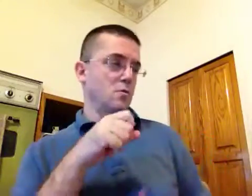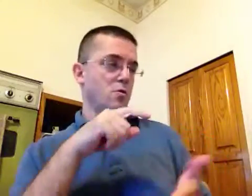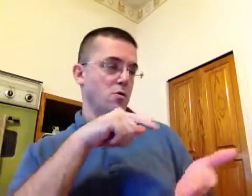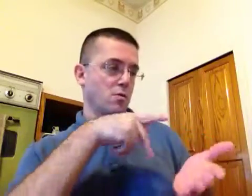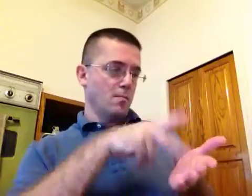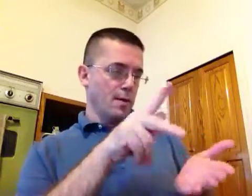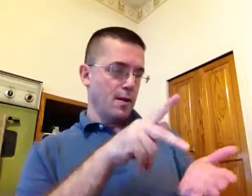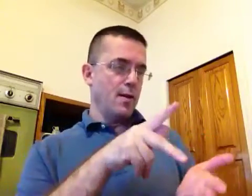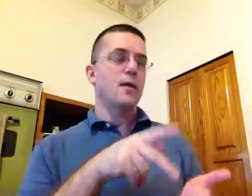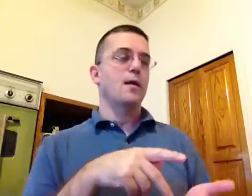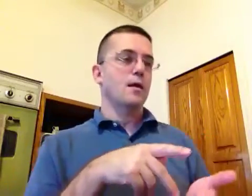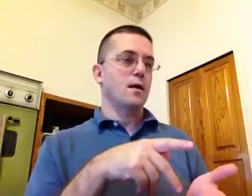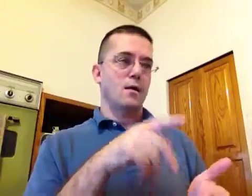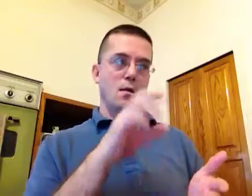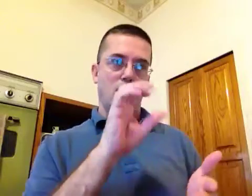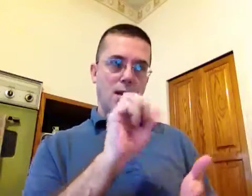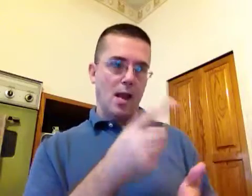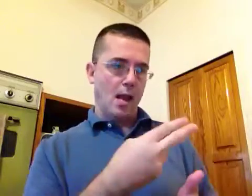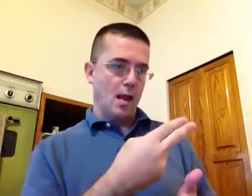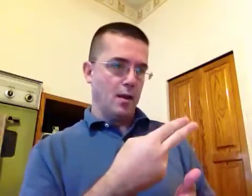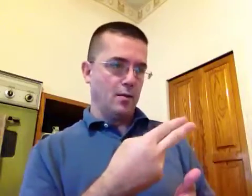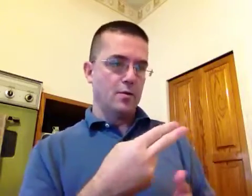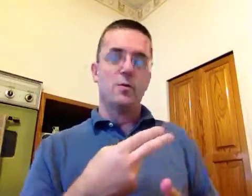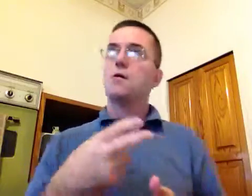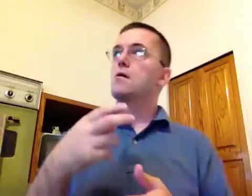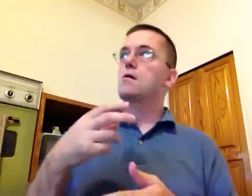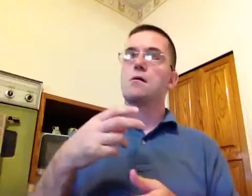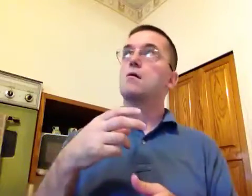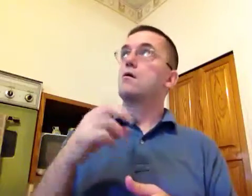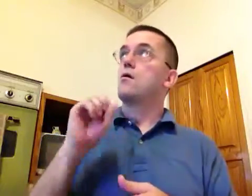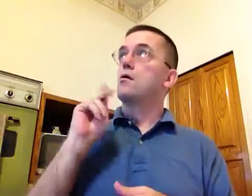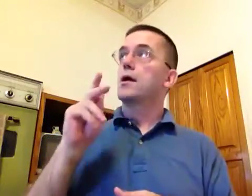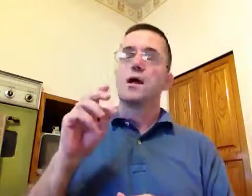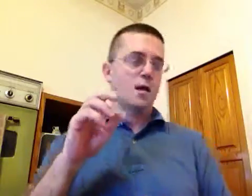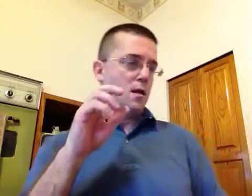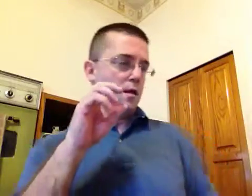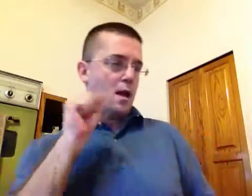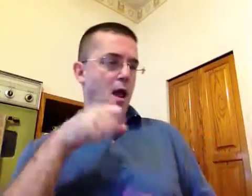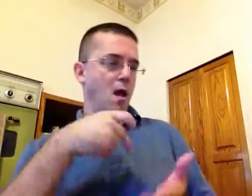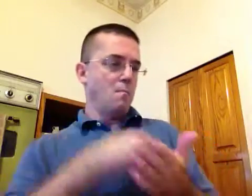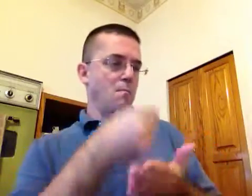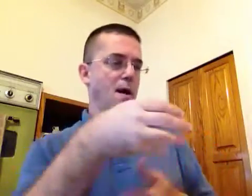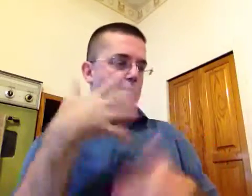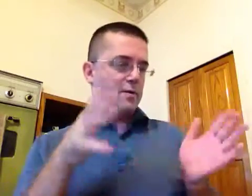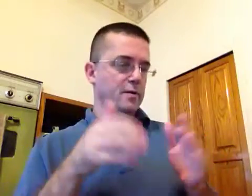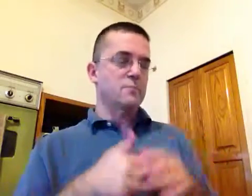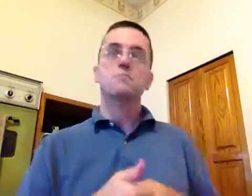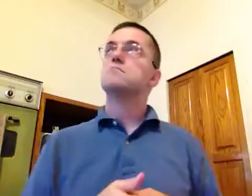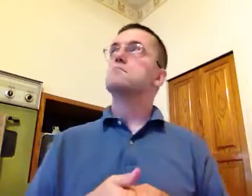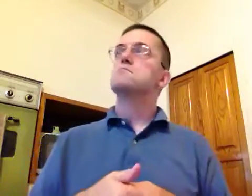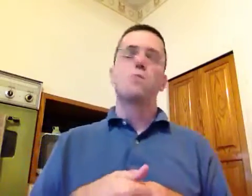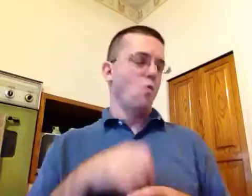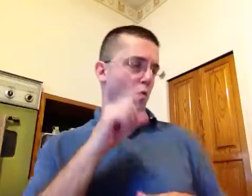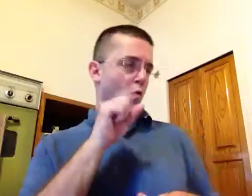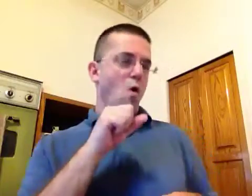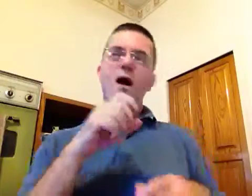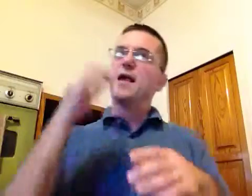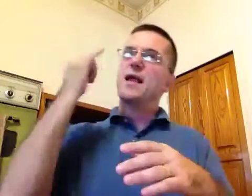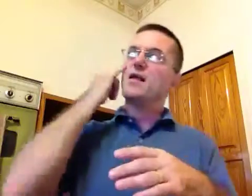boat. Okay. I would. Even though the house is underwater. Well, you can pay the payment. I'm assuming the